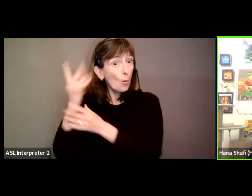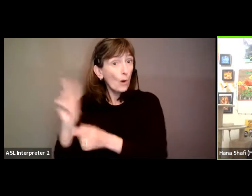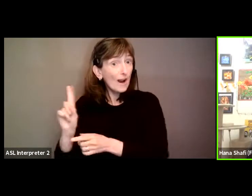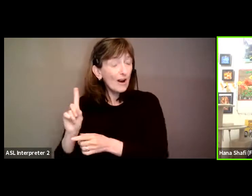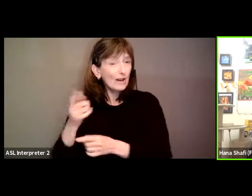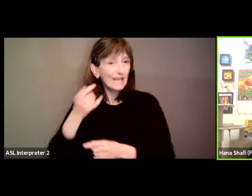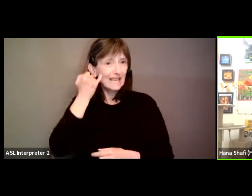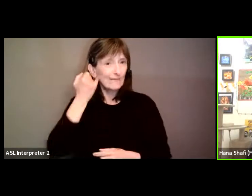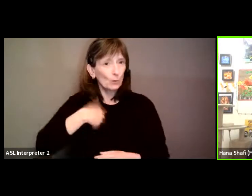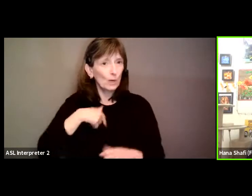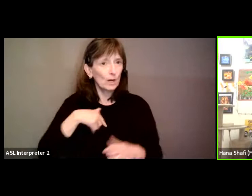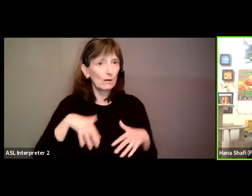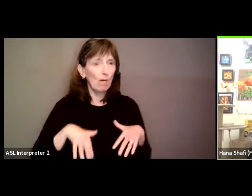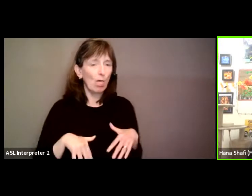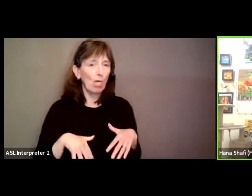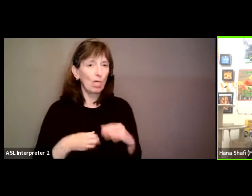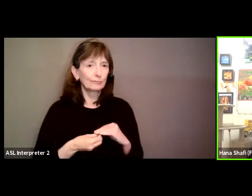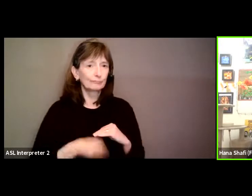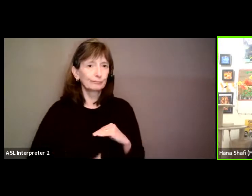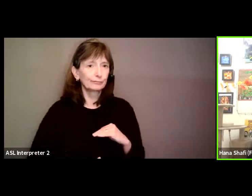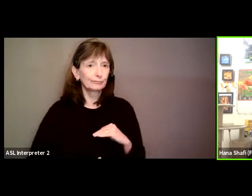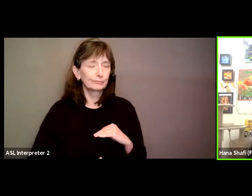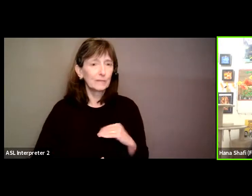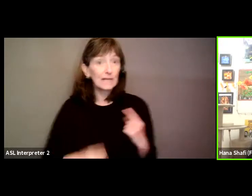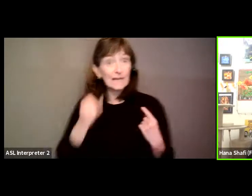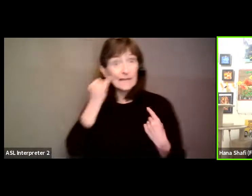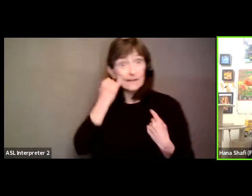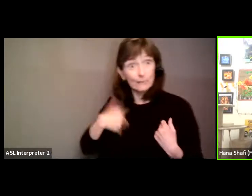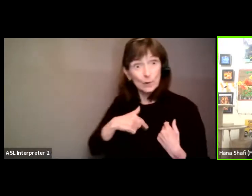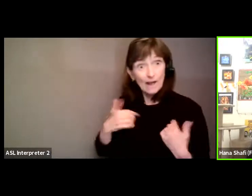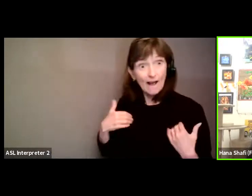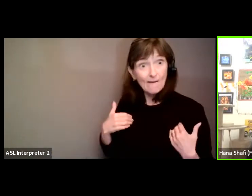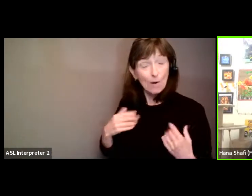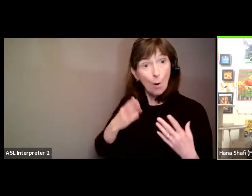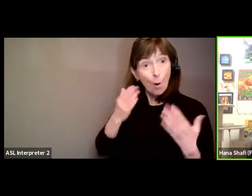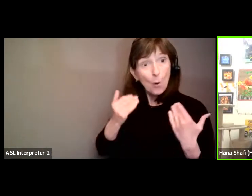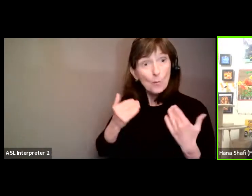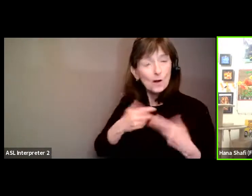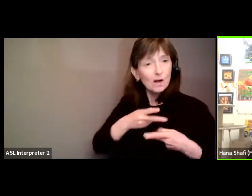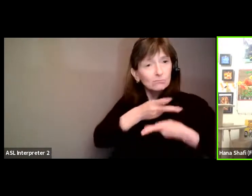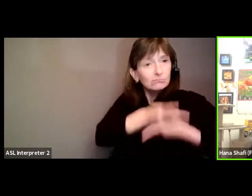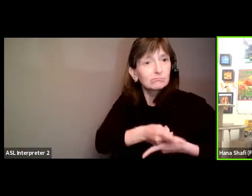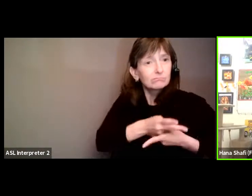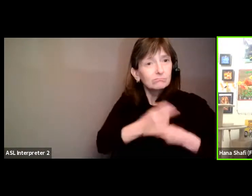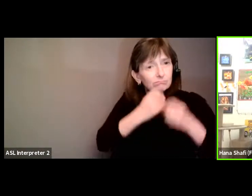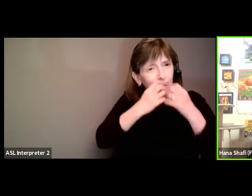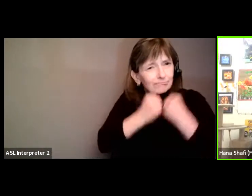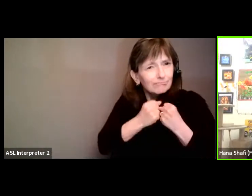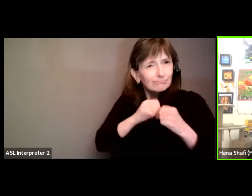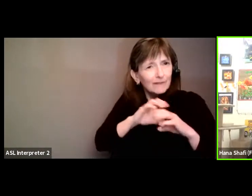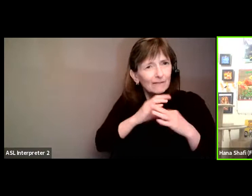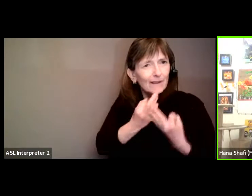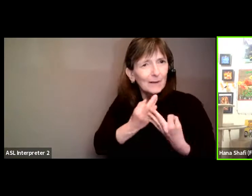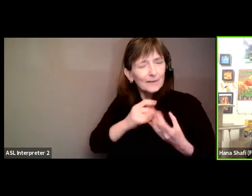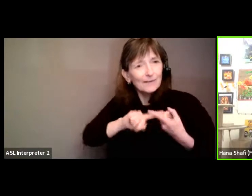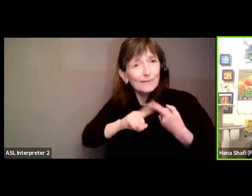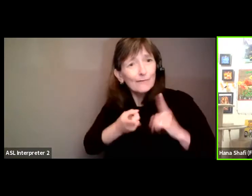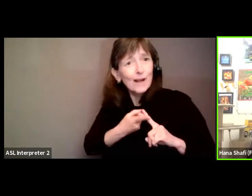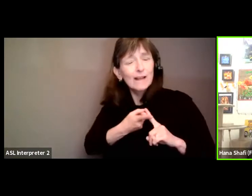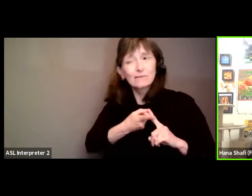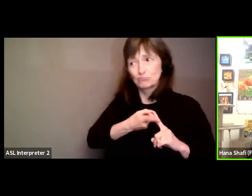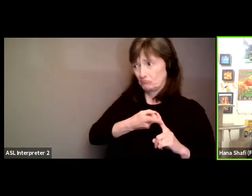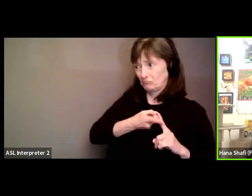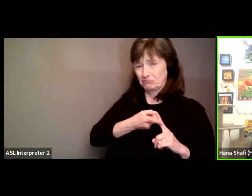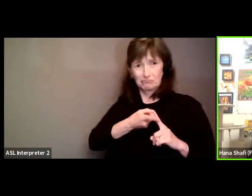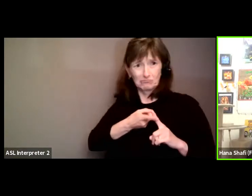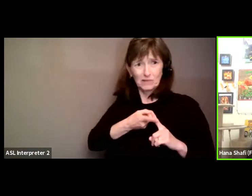had hope and were radically empathetic. Imagine caring for our communities and our families and friends and proving that we